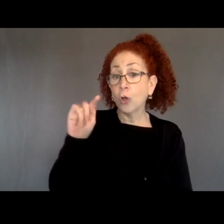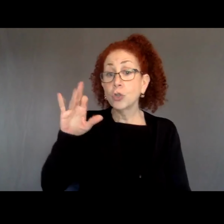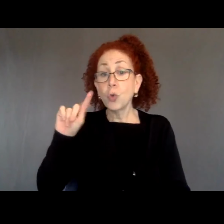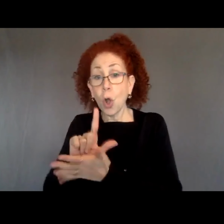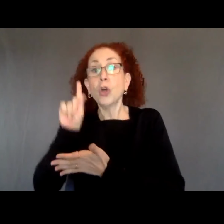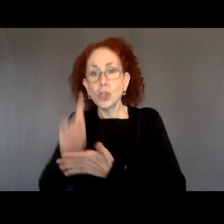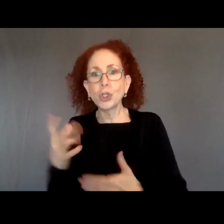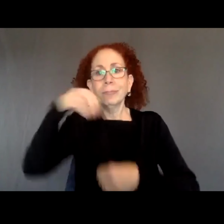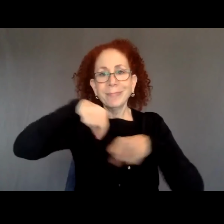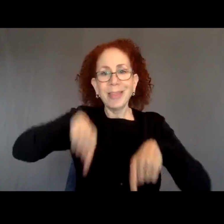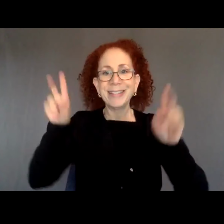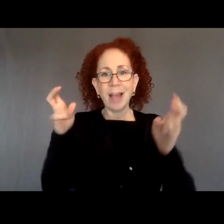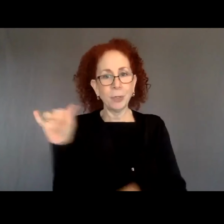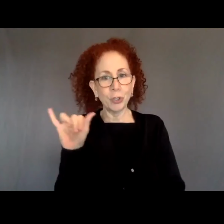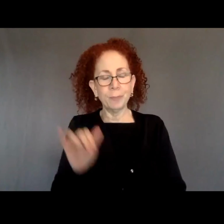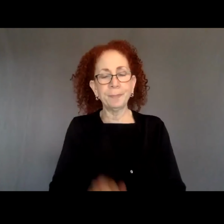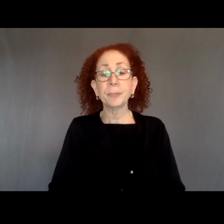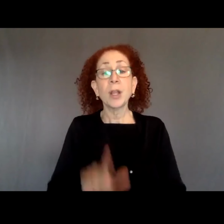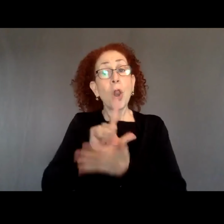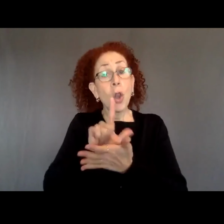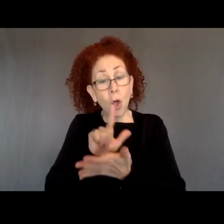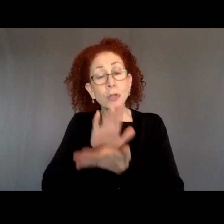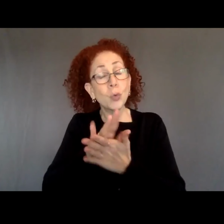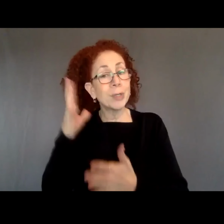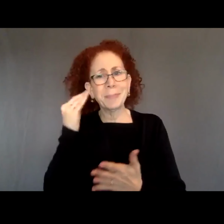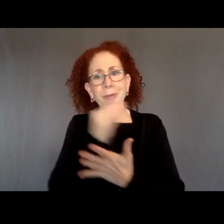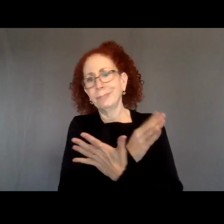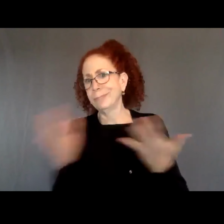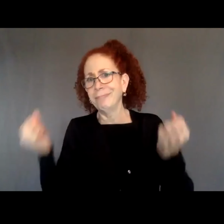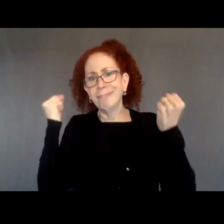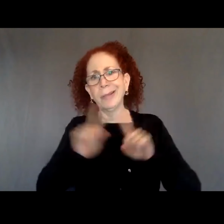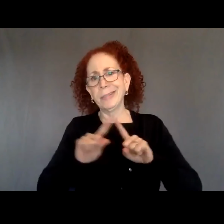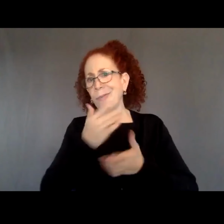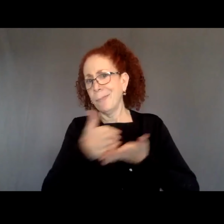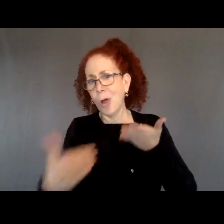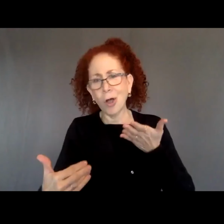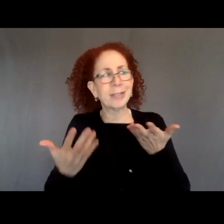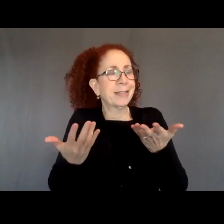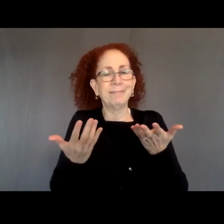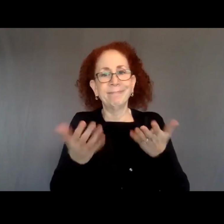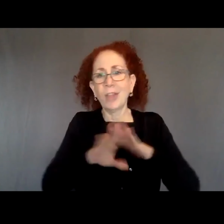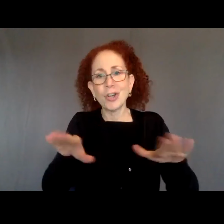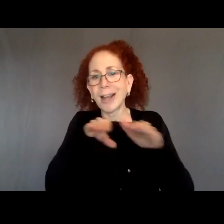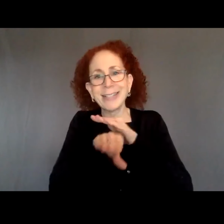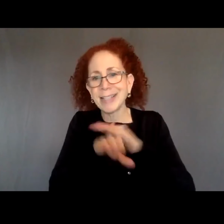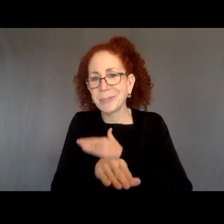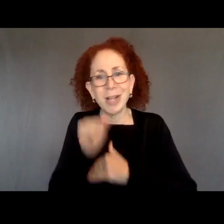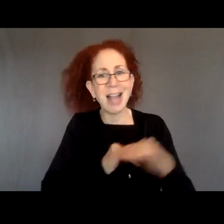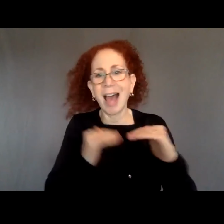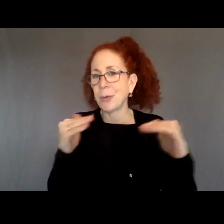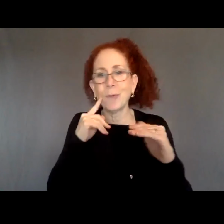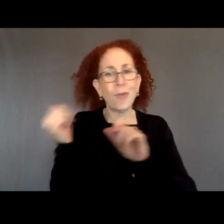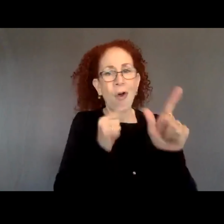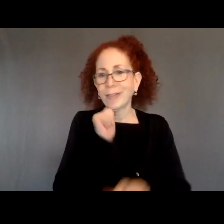Furthermore, there are just many, many aspects of the law school experience, physically or otherwise, that are simply not accessible on equal terms to all